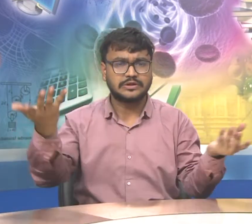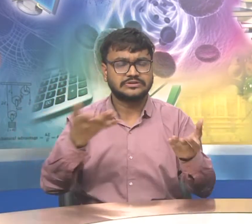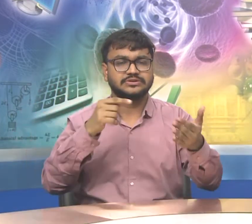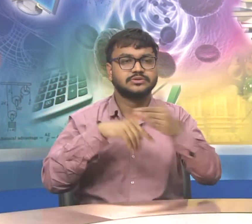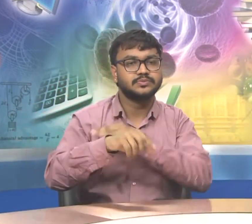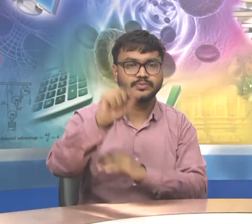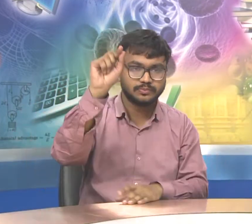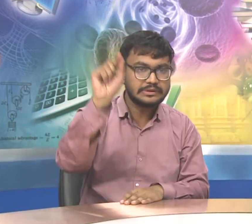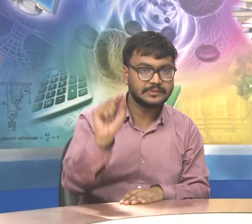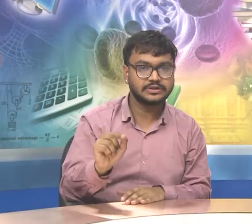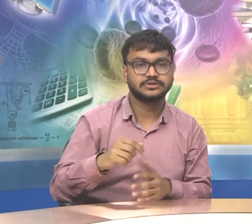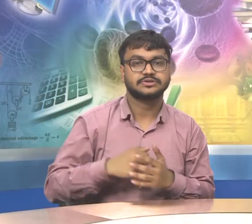Next is judicial review.